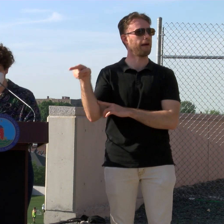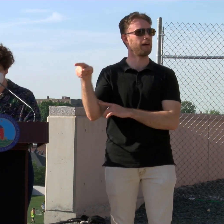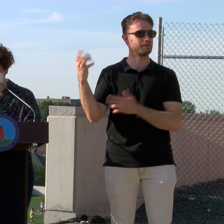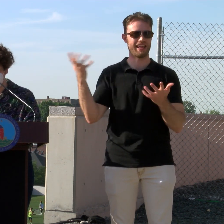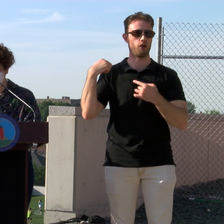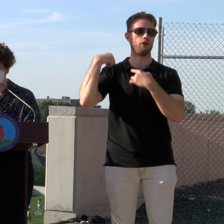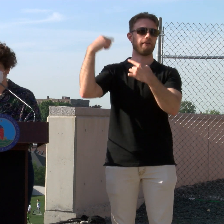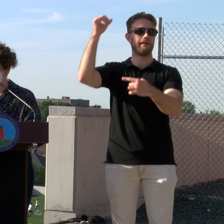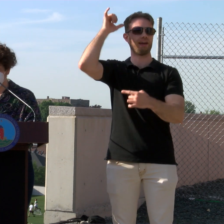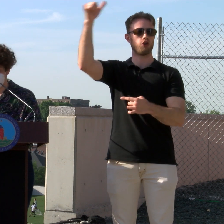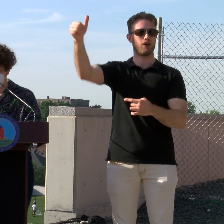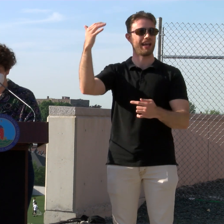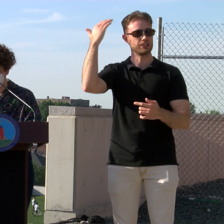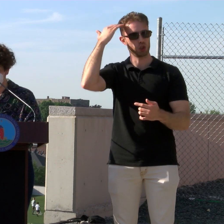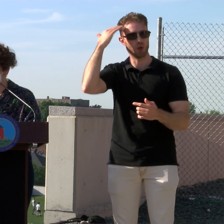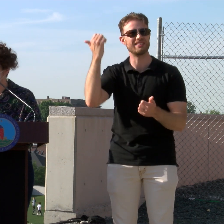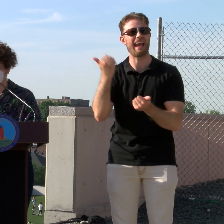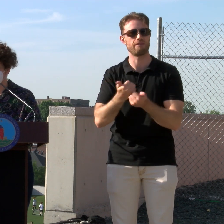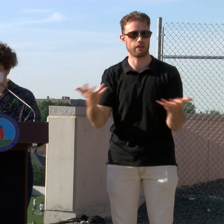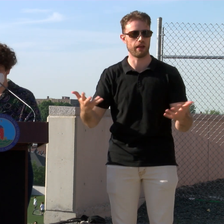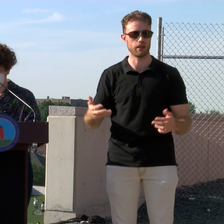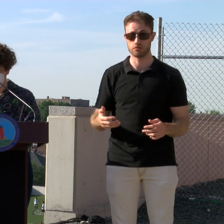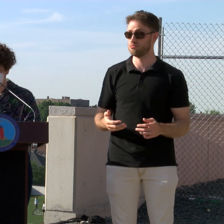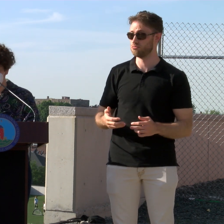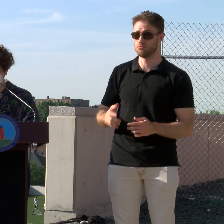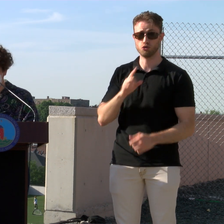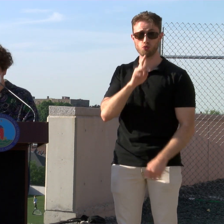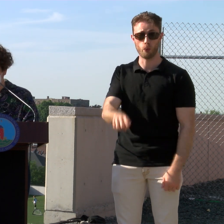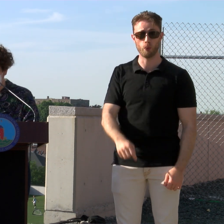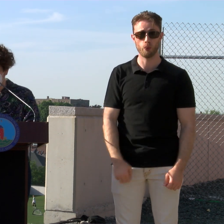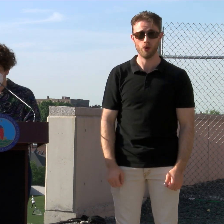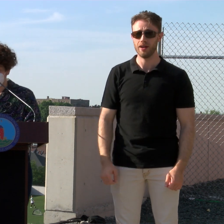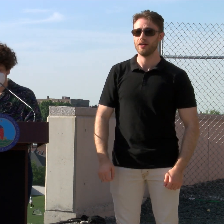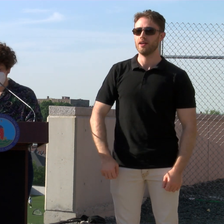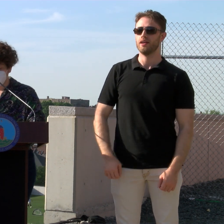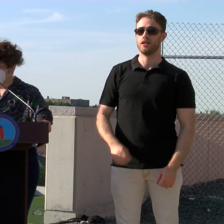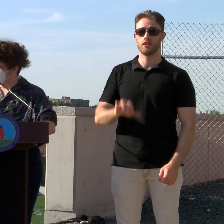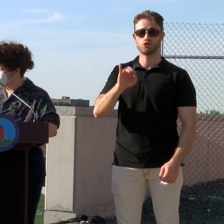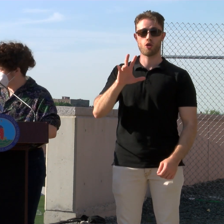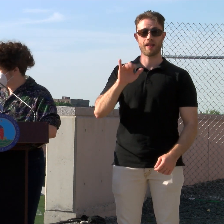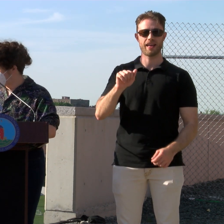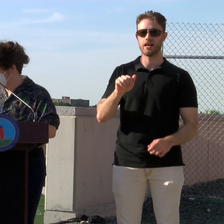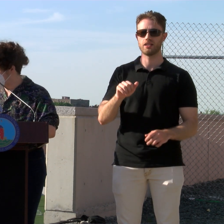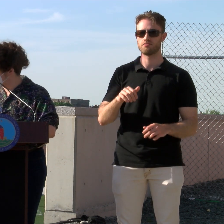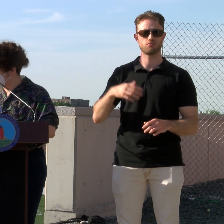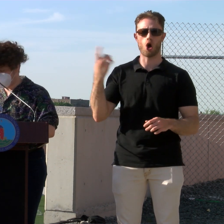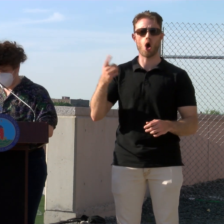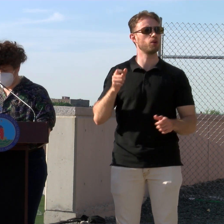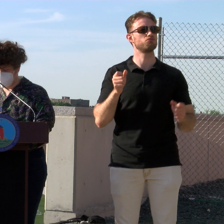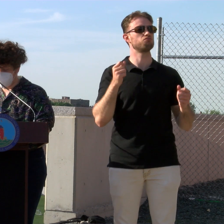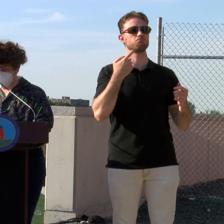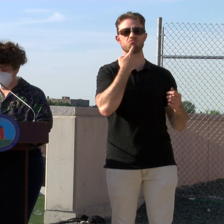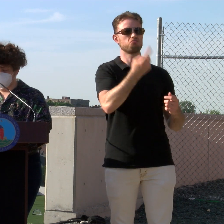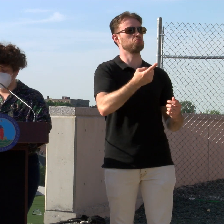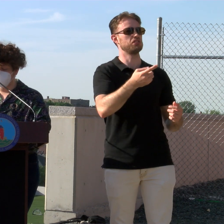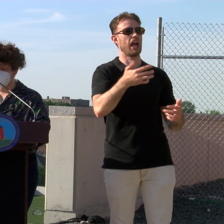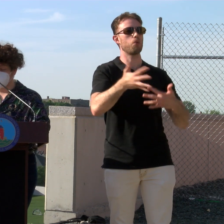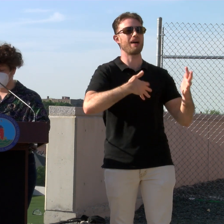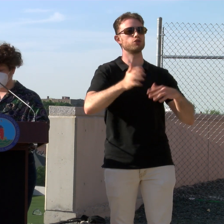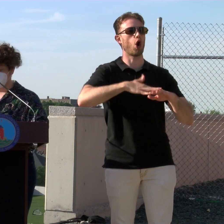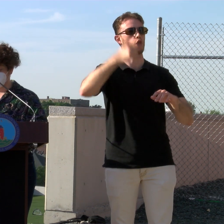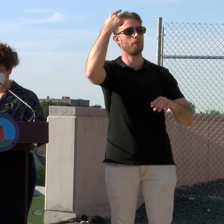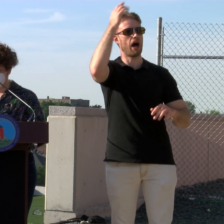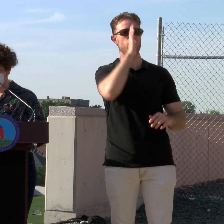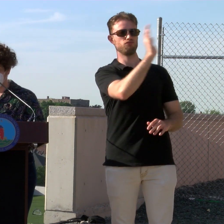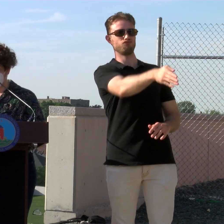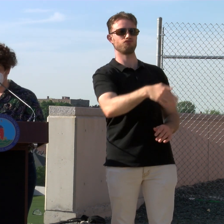here forever and she knows everything. And that's absolutely true. Julia doesn't hesitate to speak her mind and tell you the best